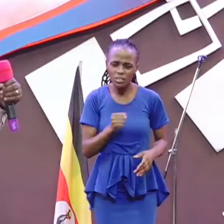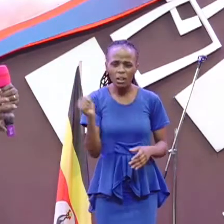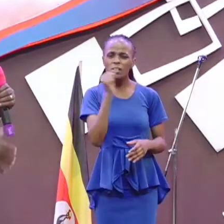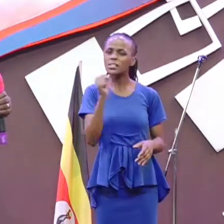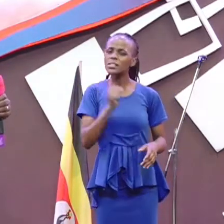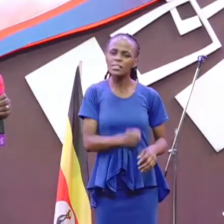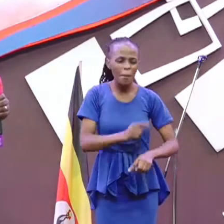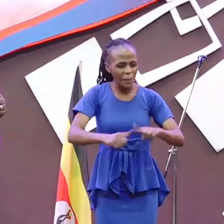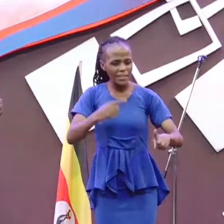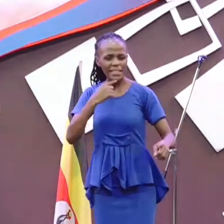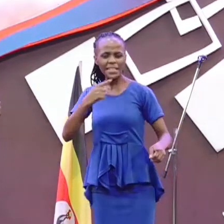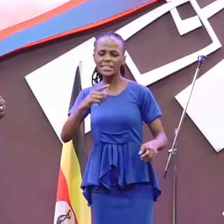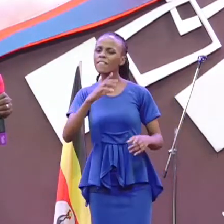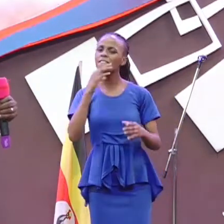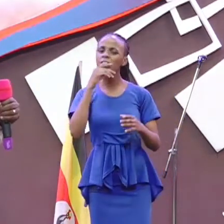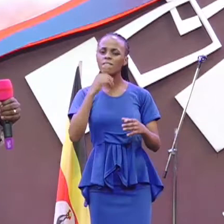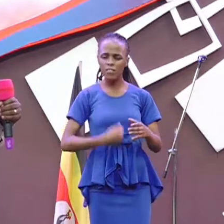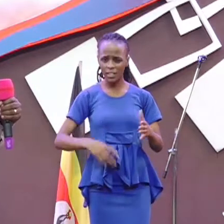David. He would have been his